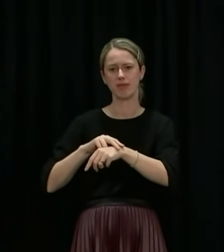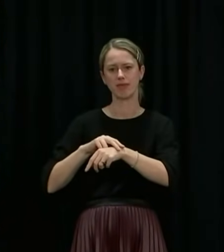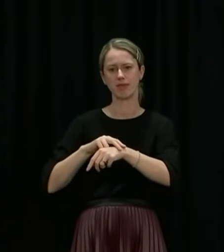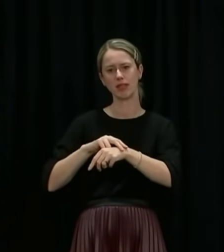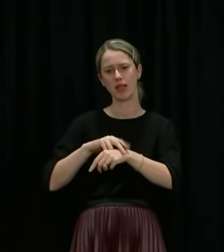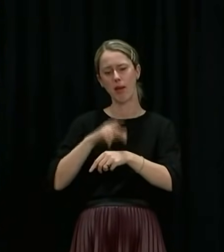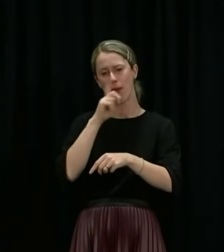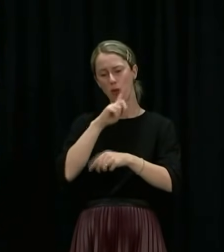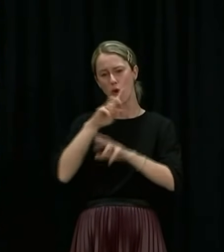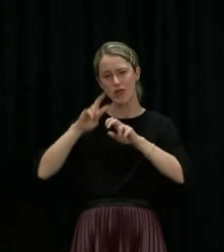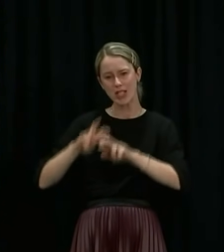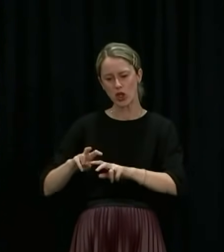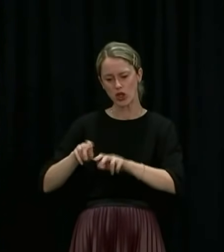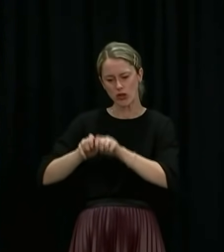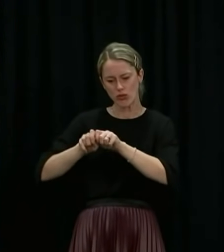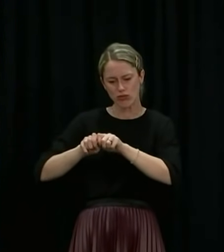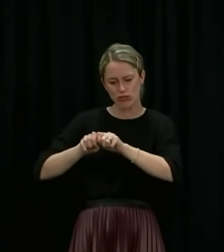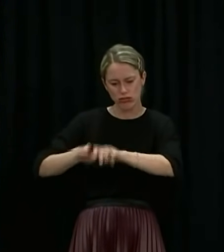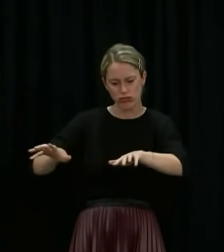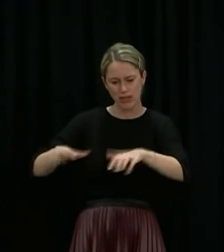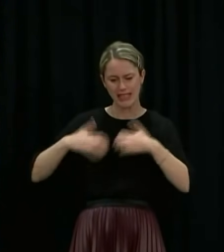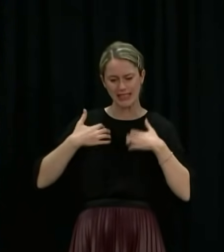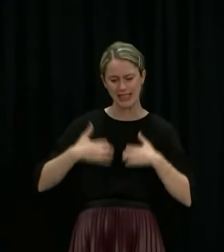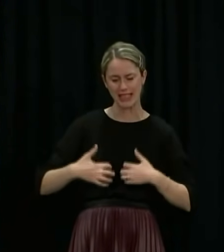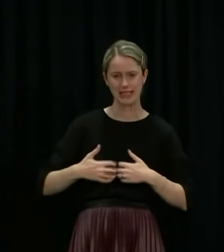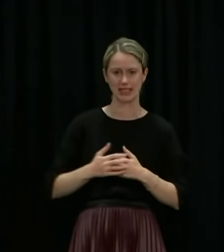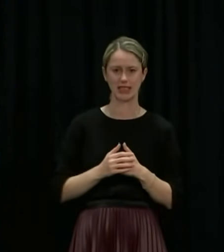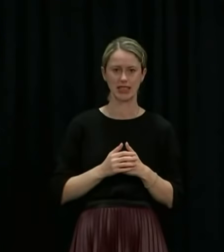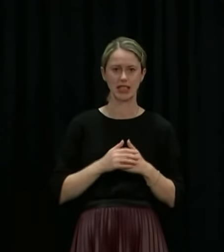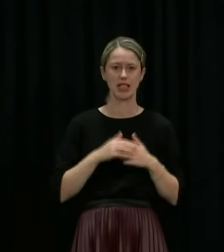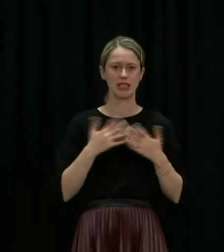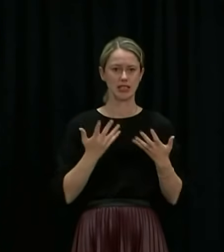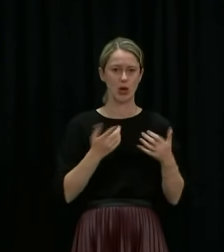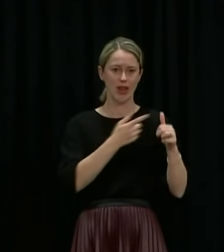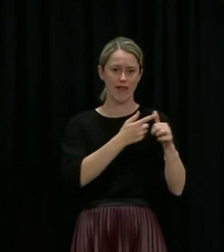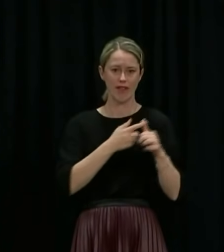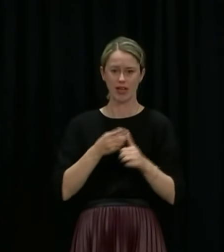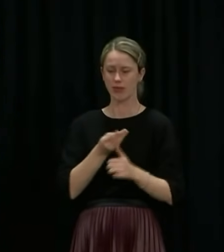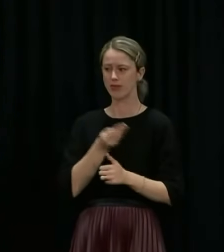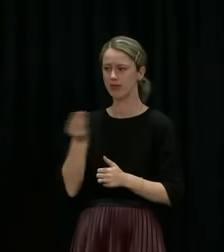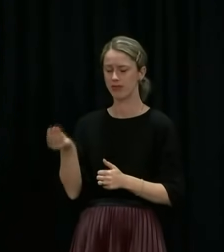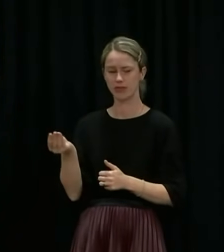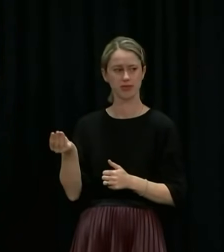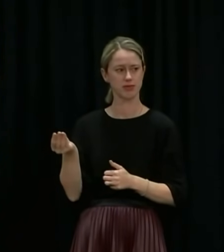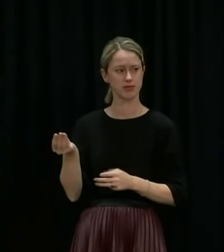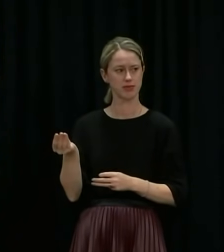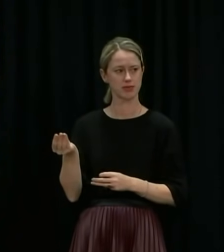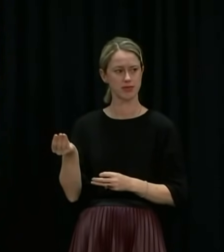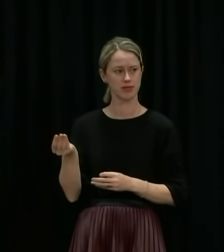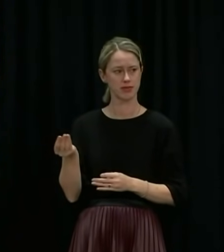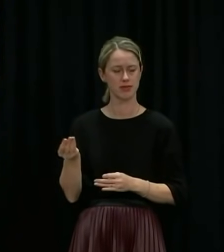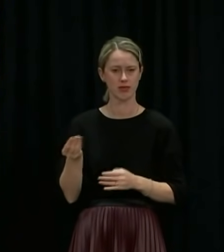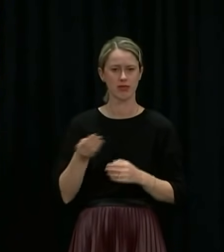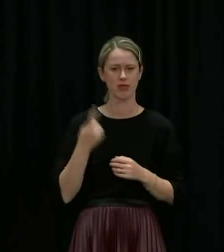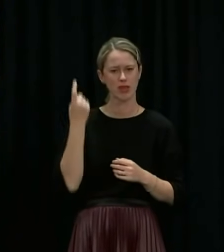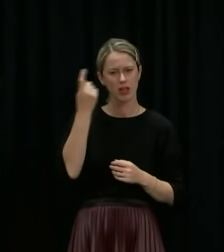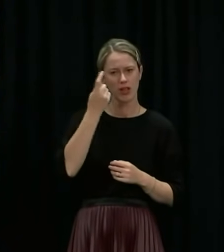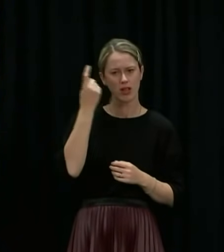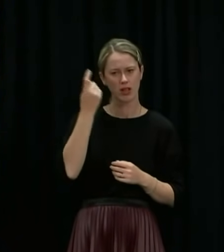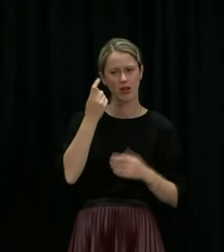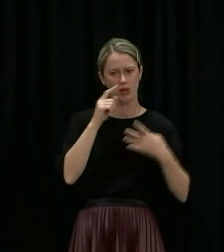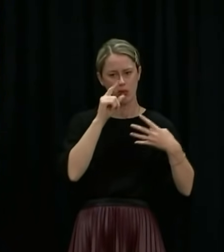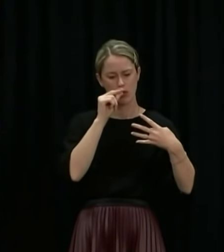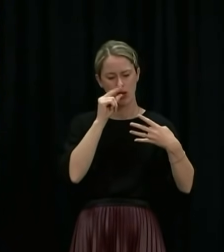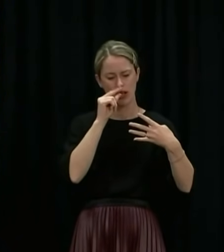so on. And so the advice we've given through, and we canvass the idea very deliberately of increasing